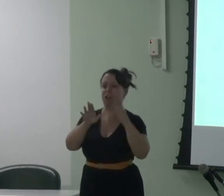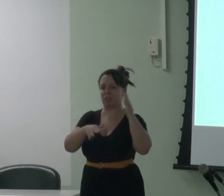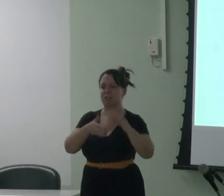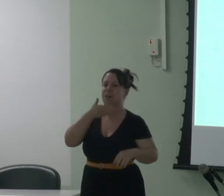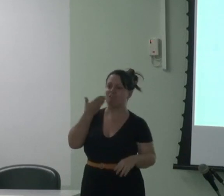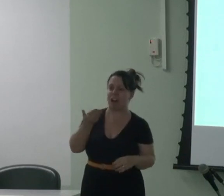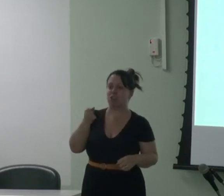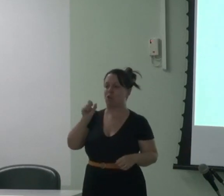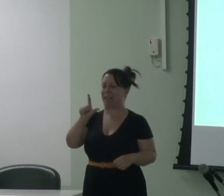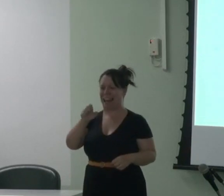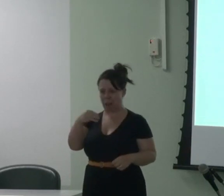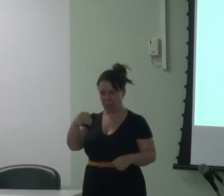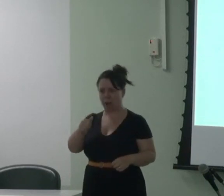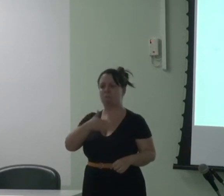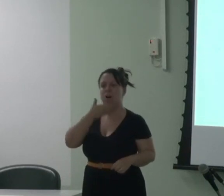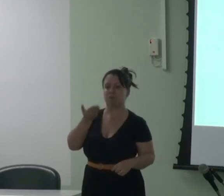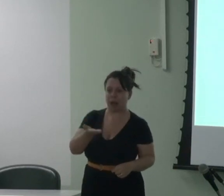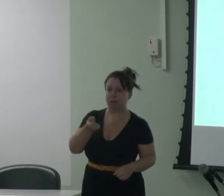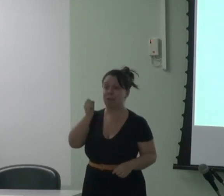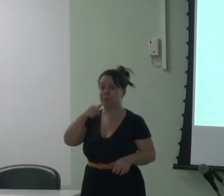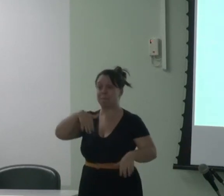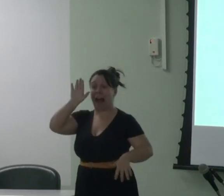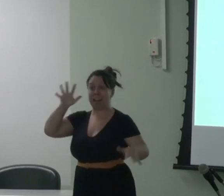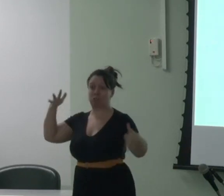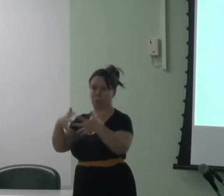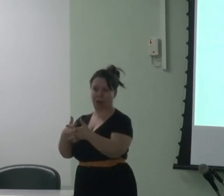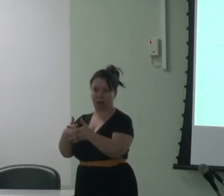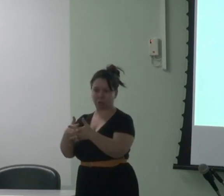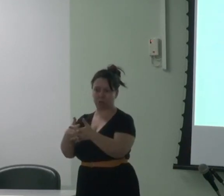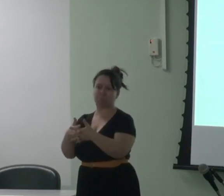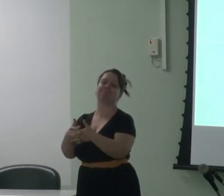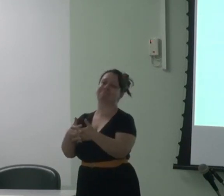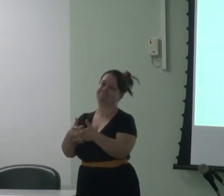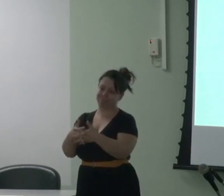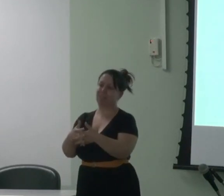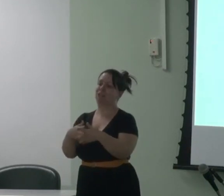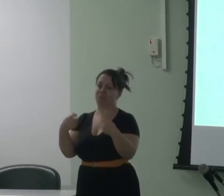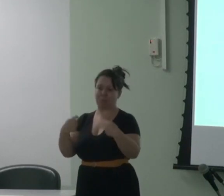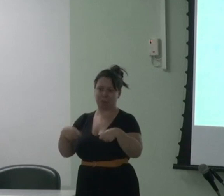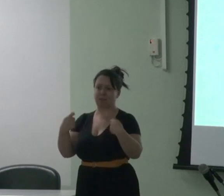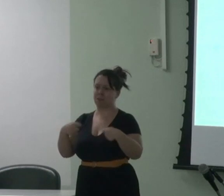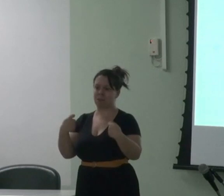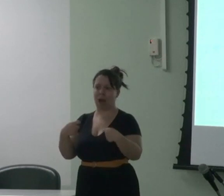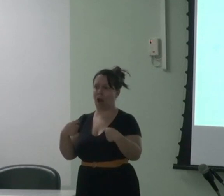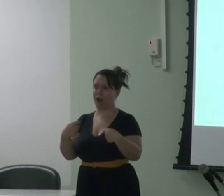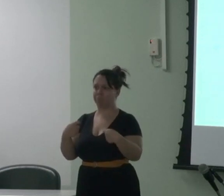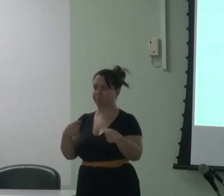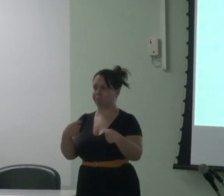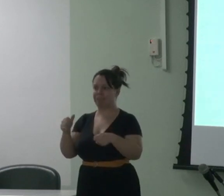easy. But if you want something complex, then you will have to read the manual how to do it.